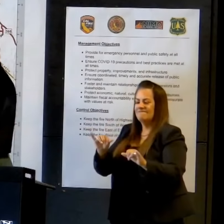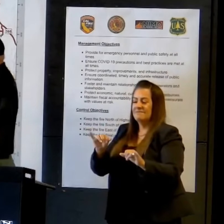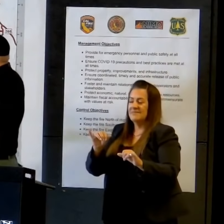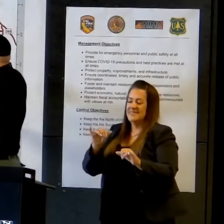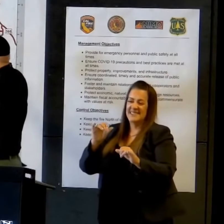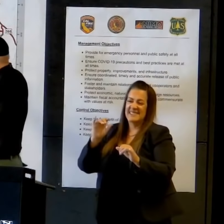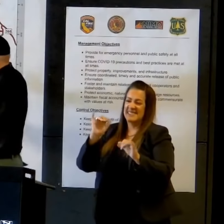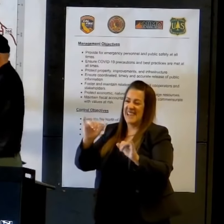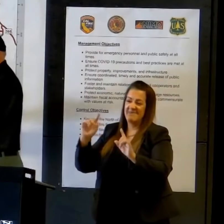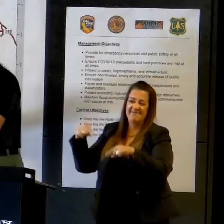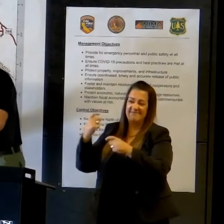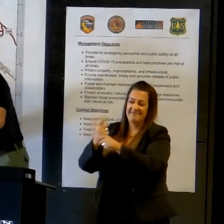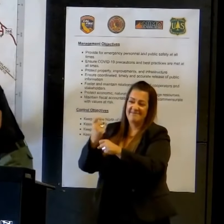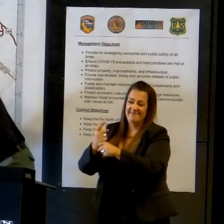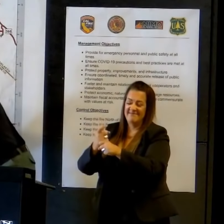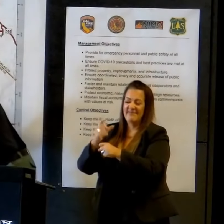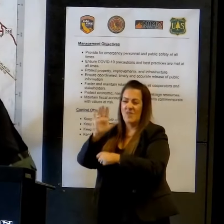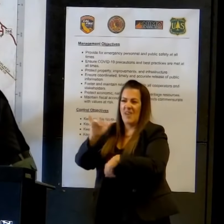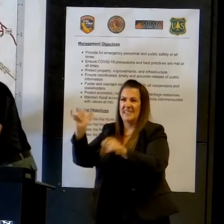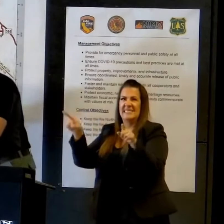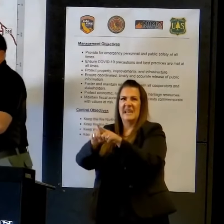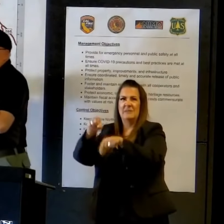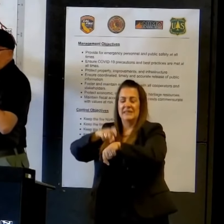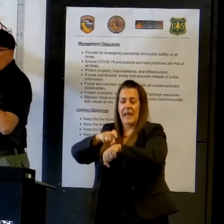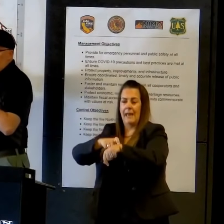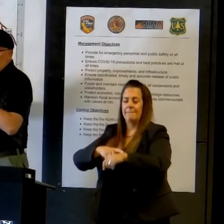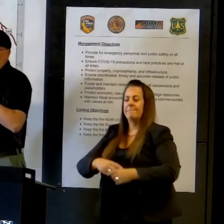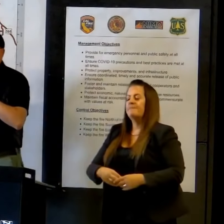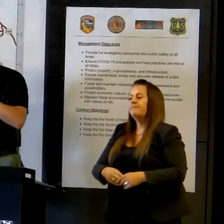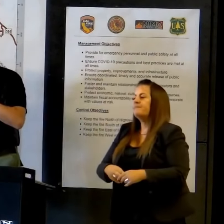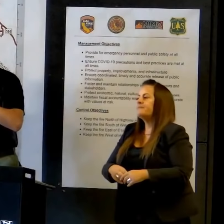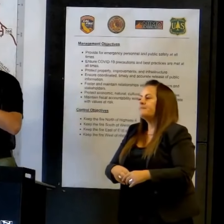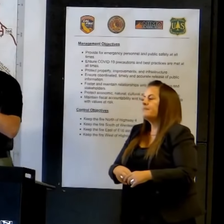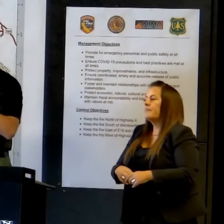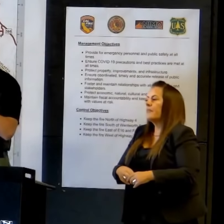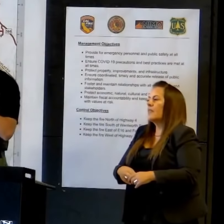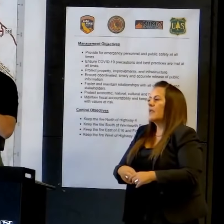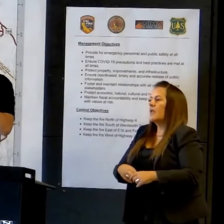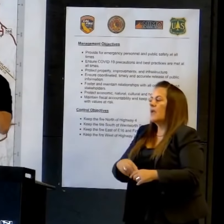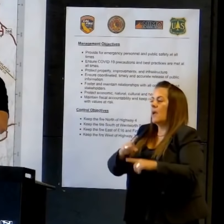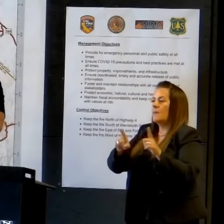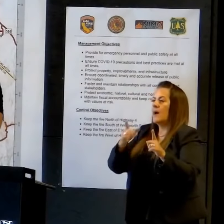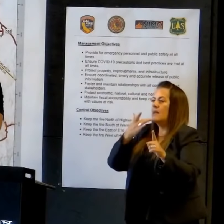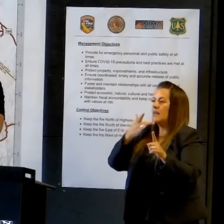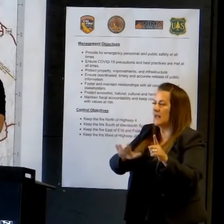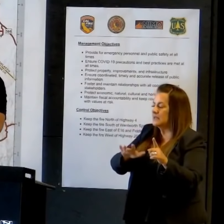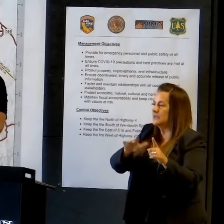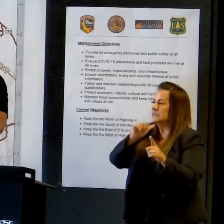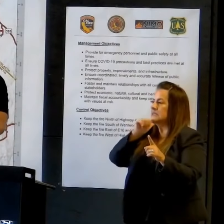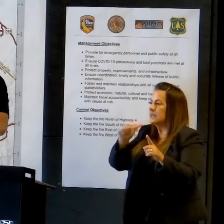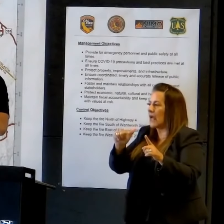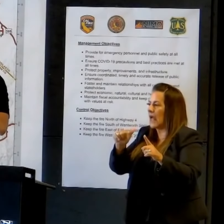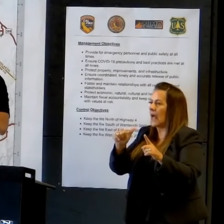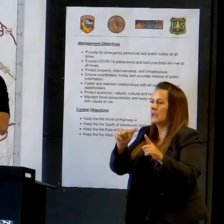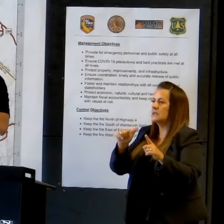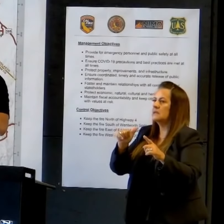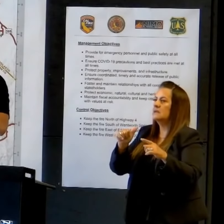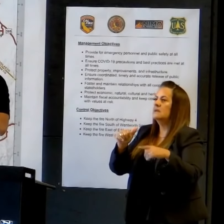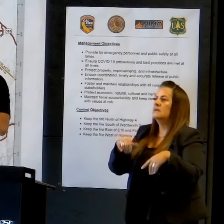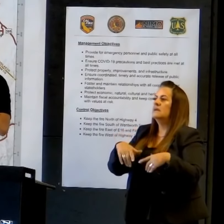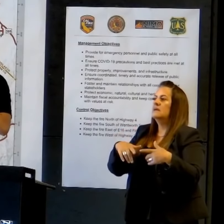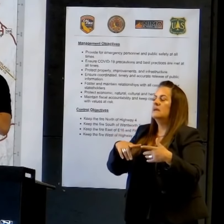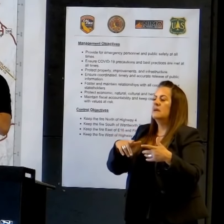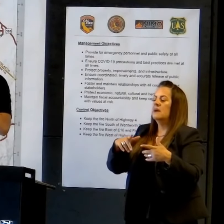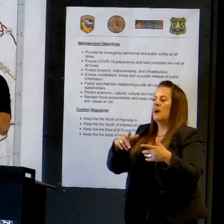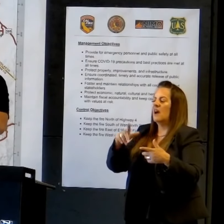unusual at all. The good news is we don't have the winds aloft coming in, combining with those to create those rather